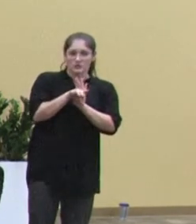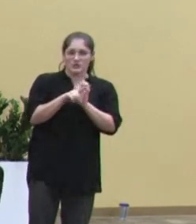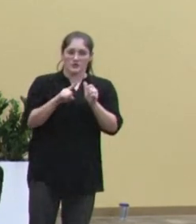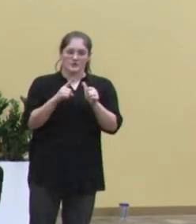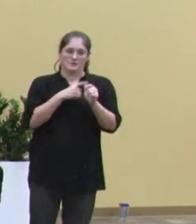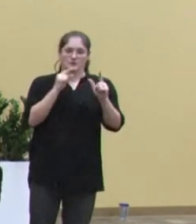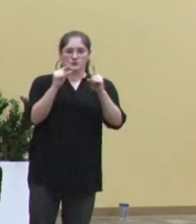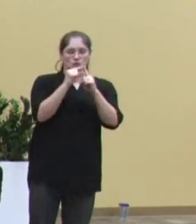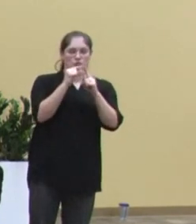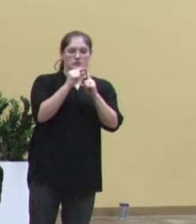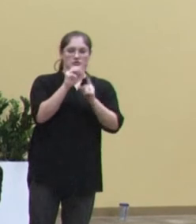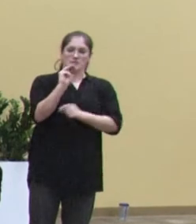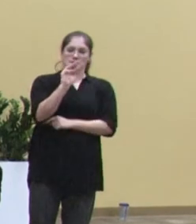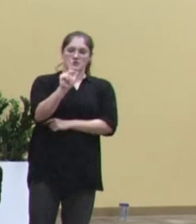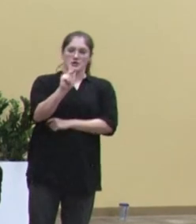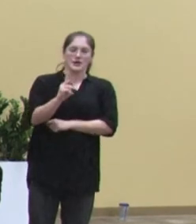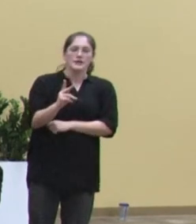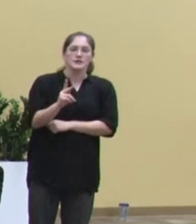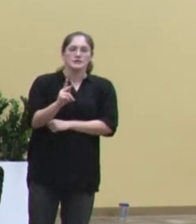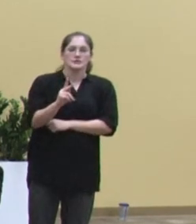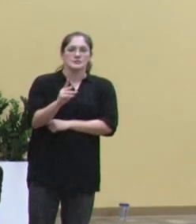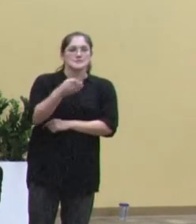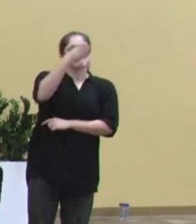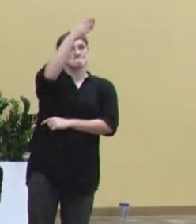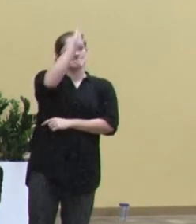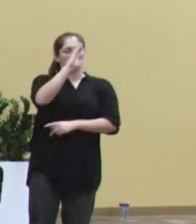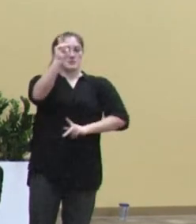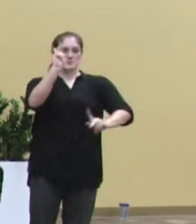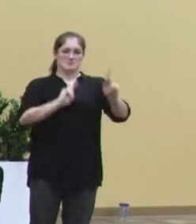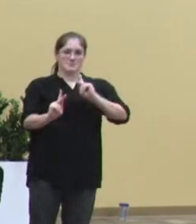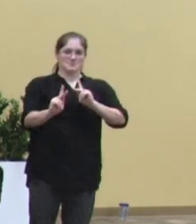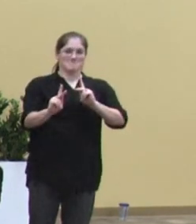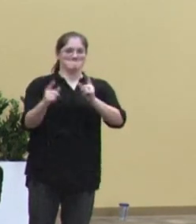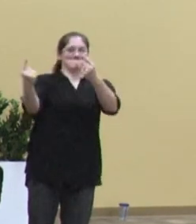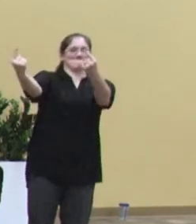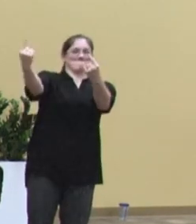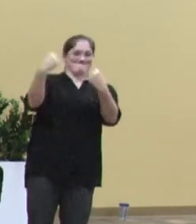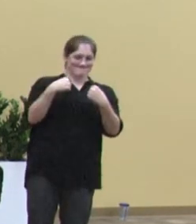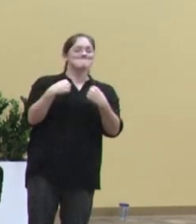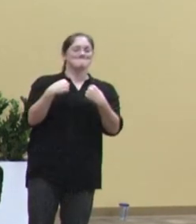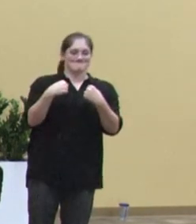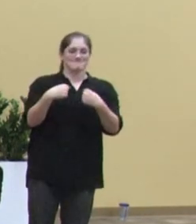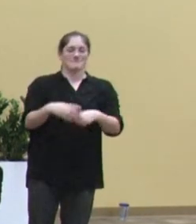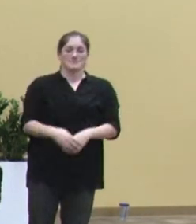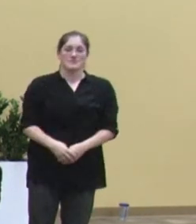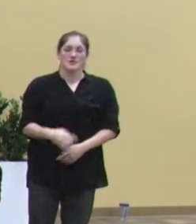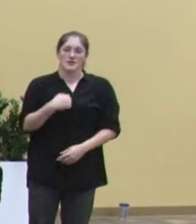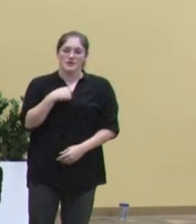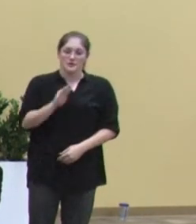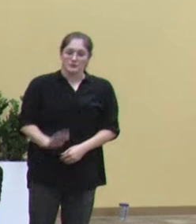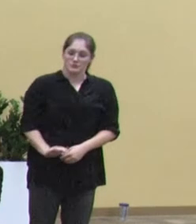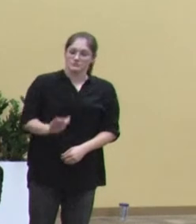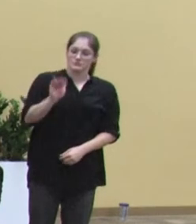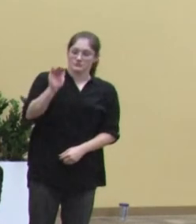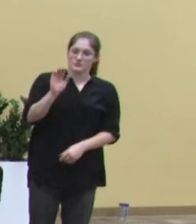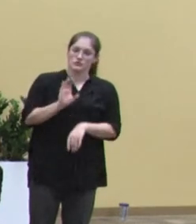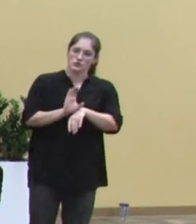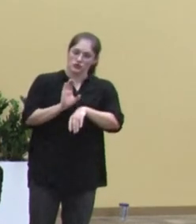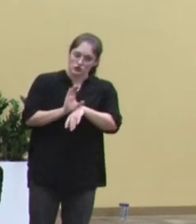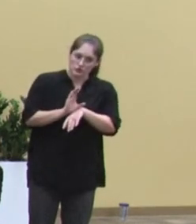Dr. King's mouth, is he said, God's people are coming. And I was raised in the